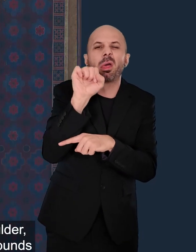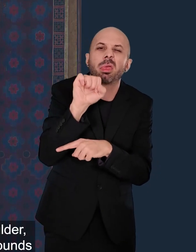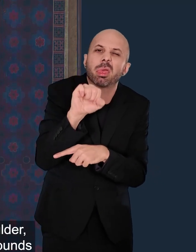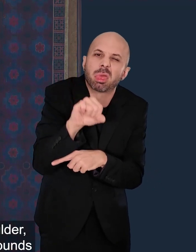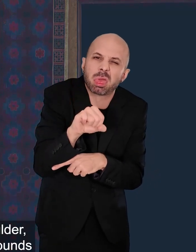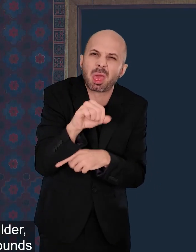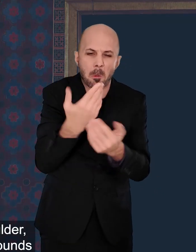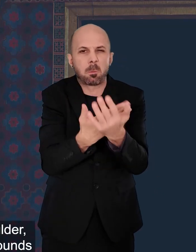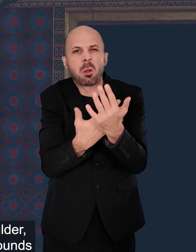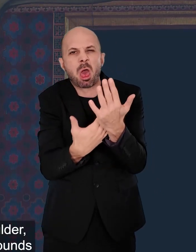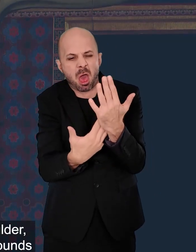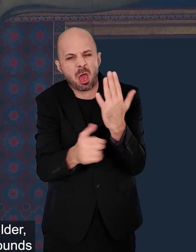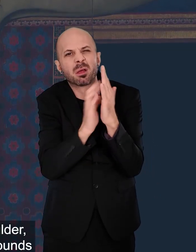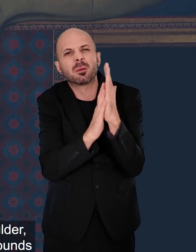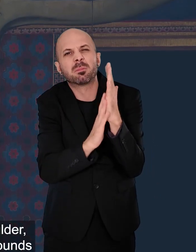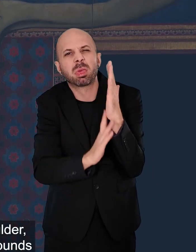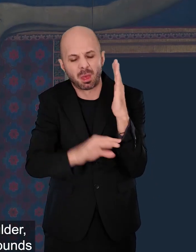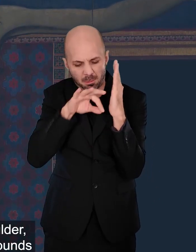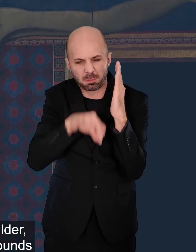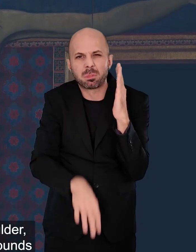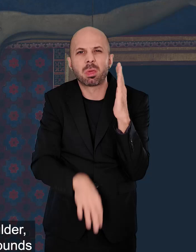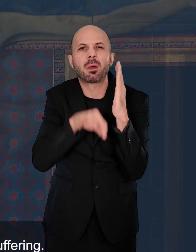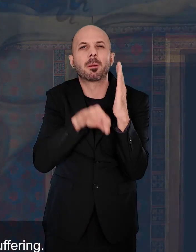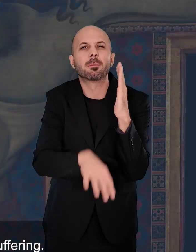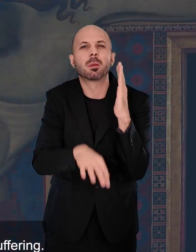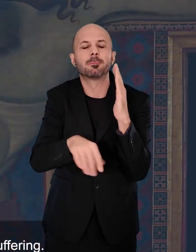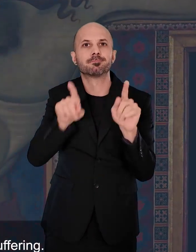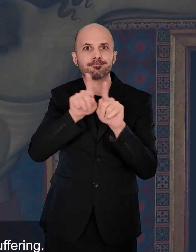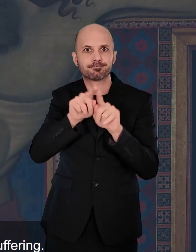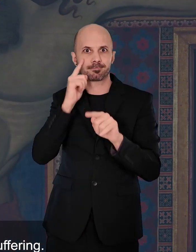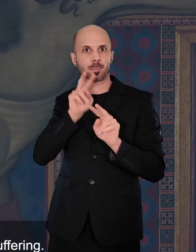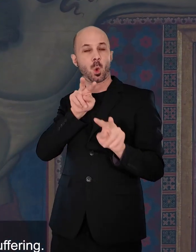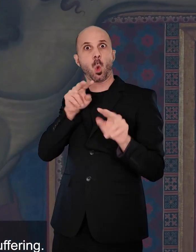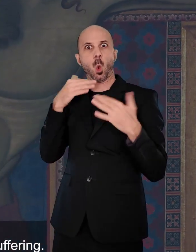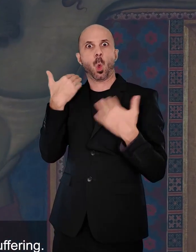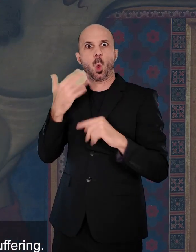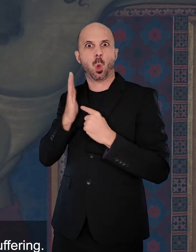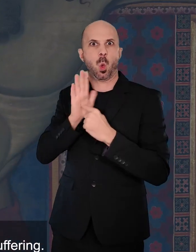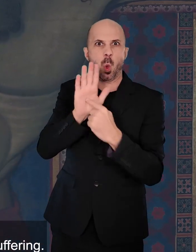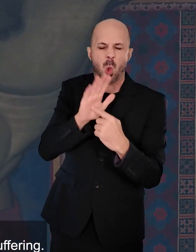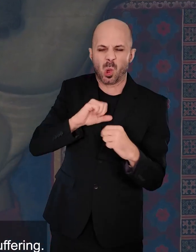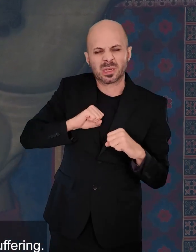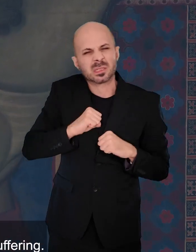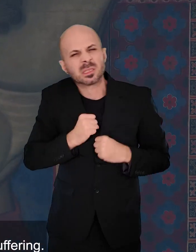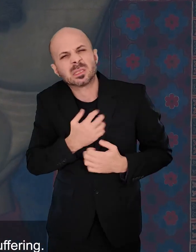head leaning on the shoulder, the blood spurting from the wounds are all intended to emphasize the depth of his